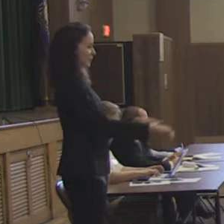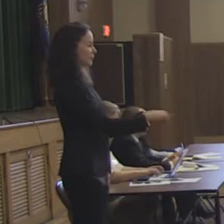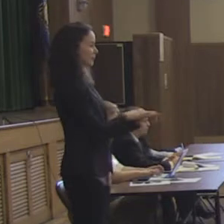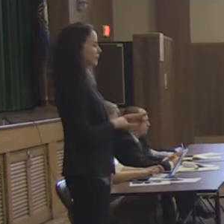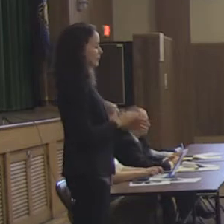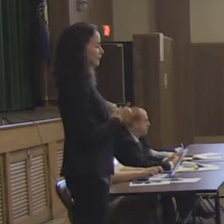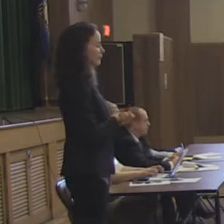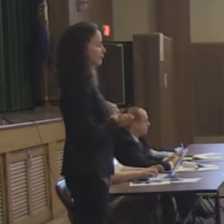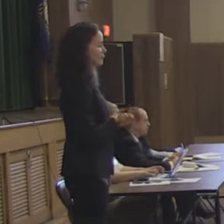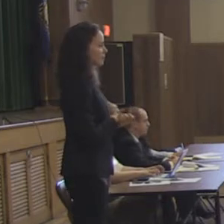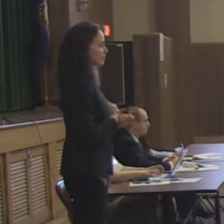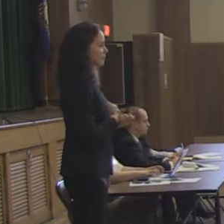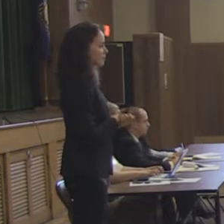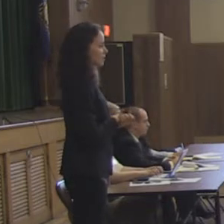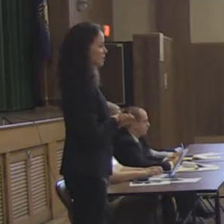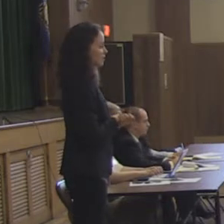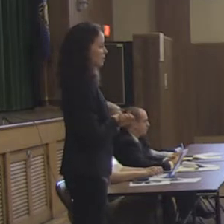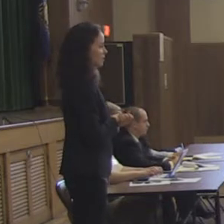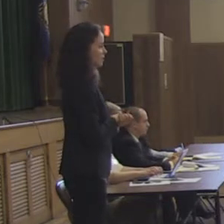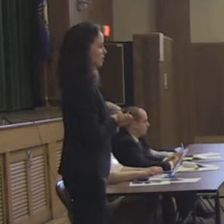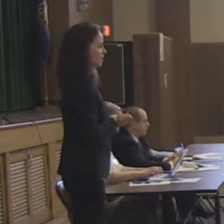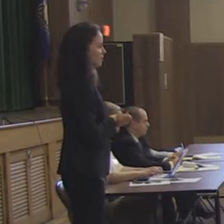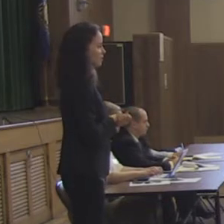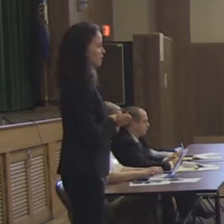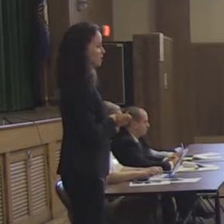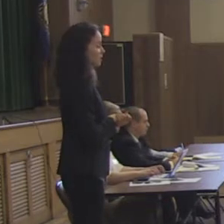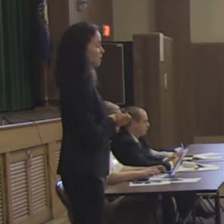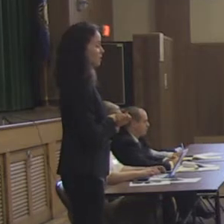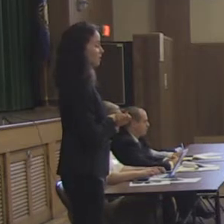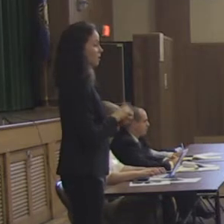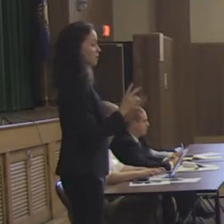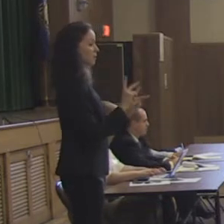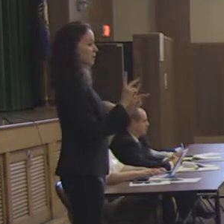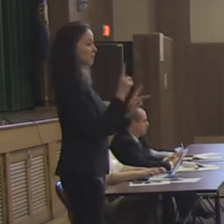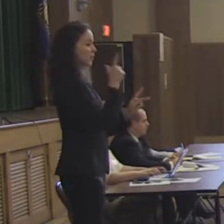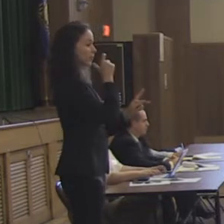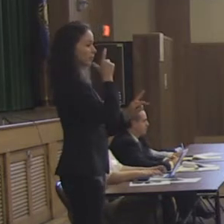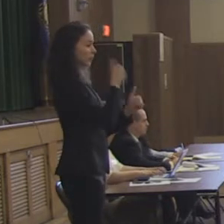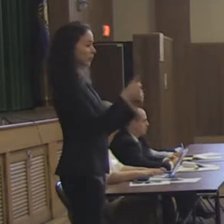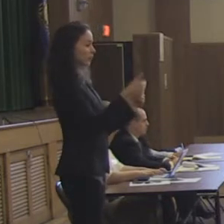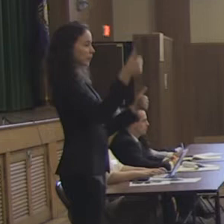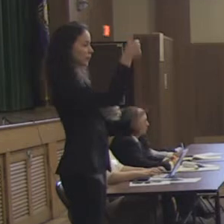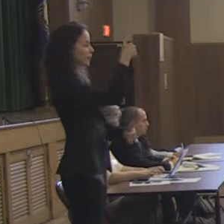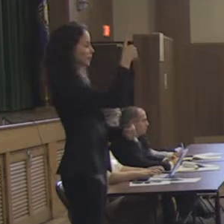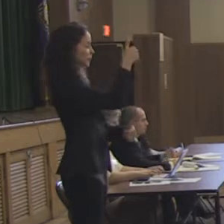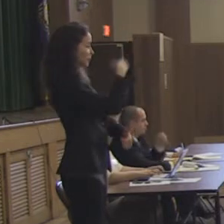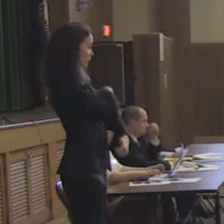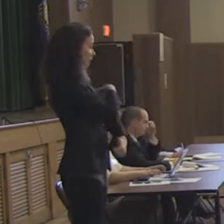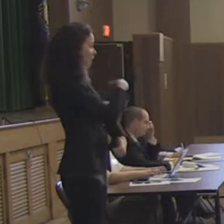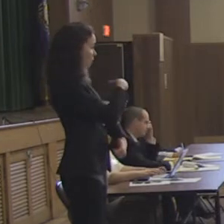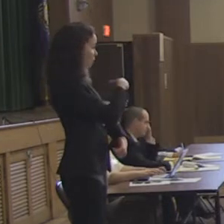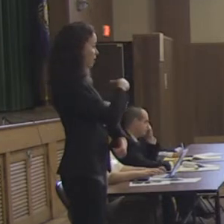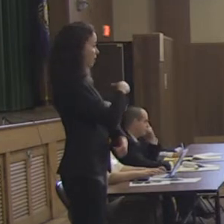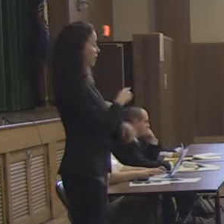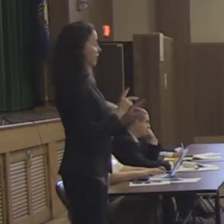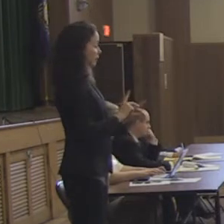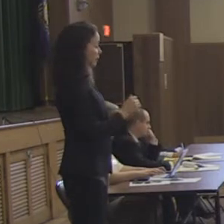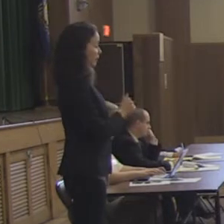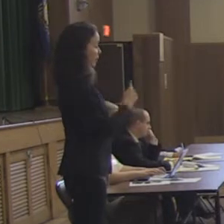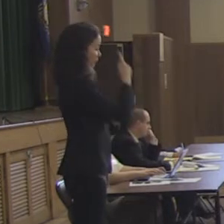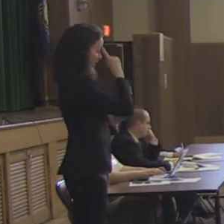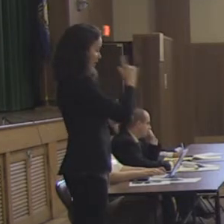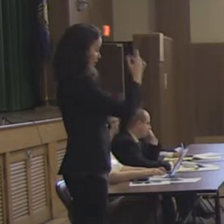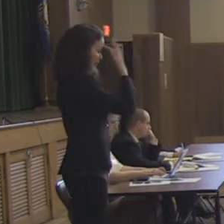as people with positions of influence, that namely that persons with mental illness are as